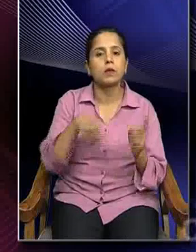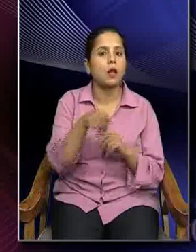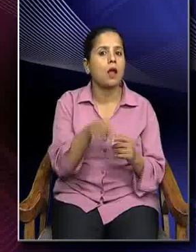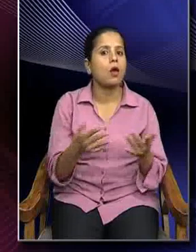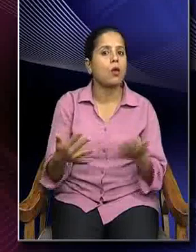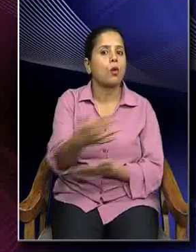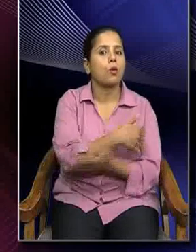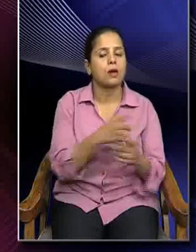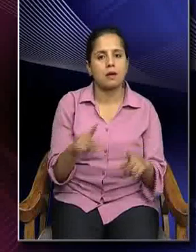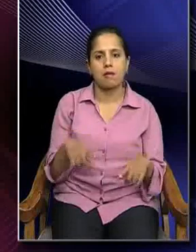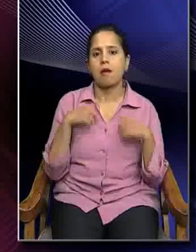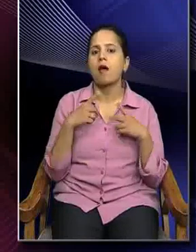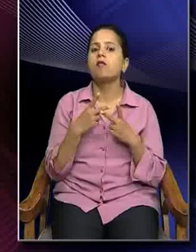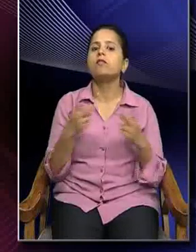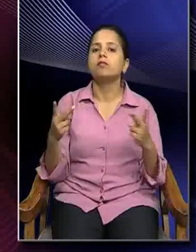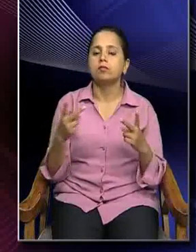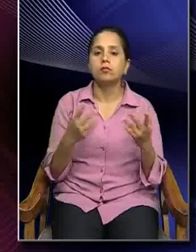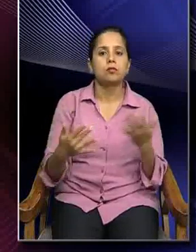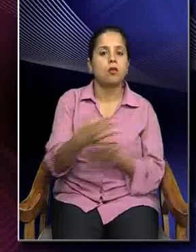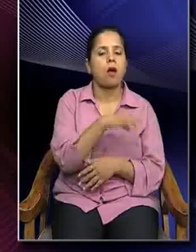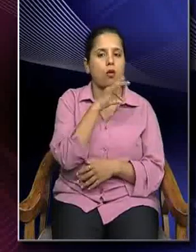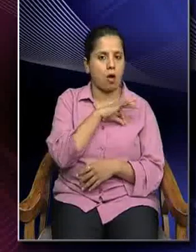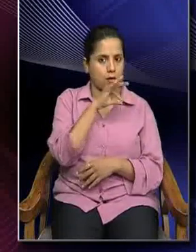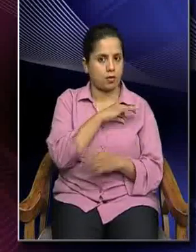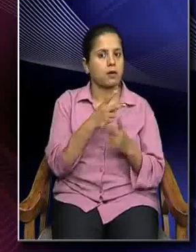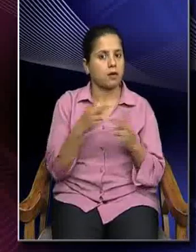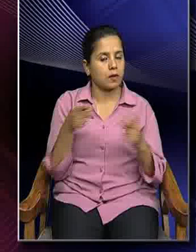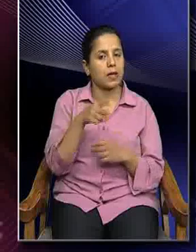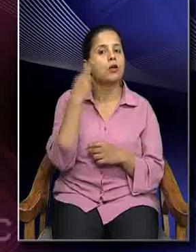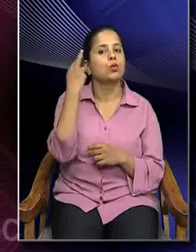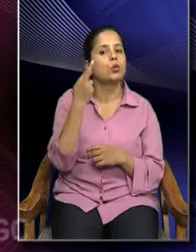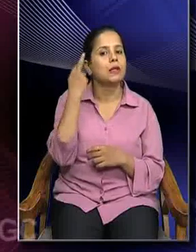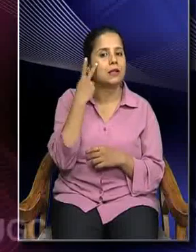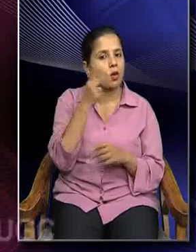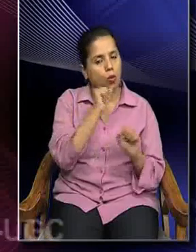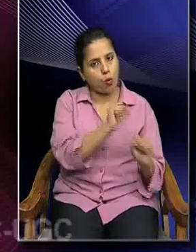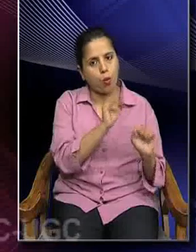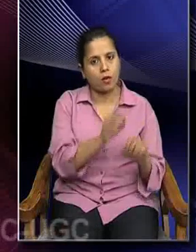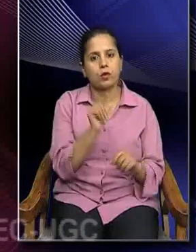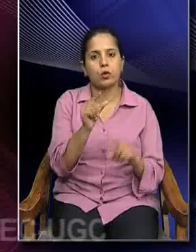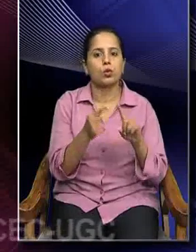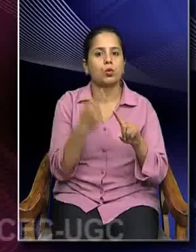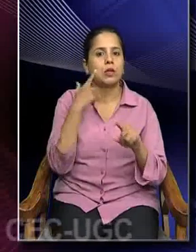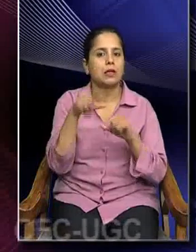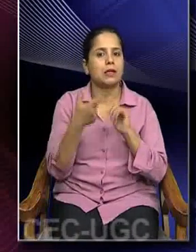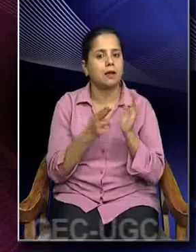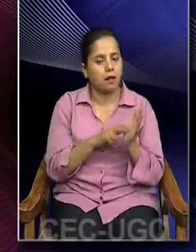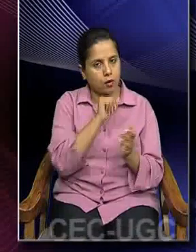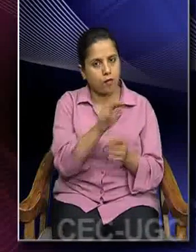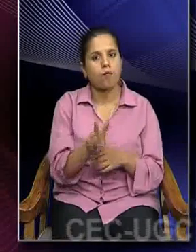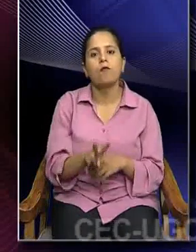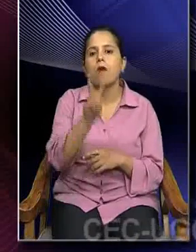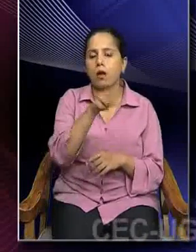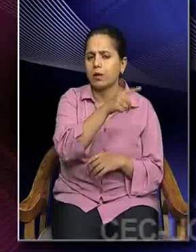of livelihood, it is a source of earning, and that is why it has a utilitarian value. It can